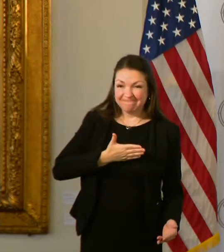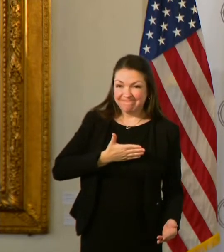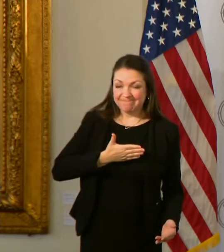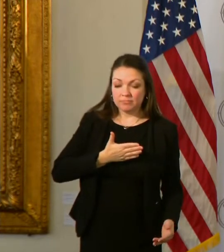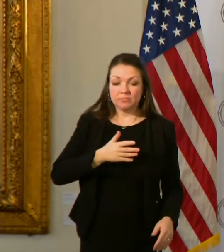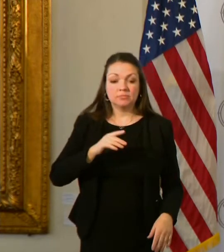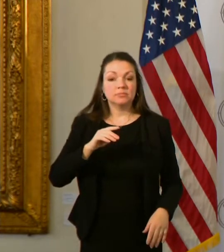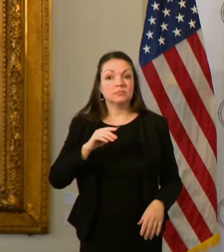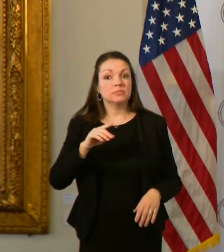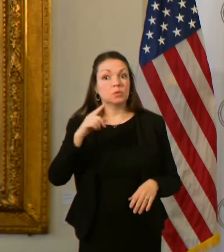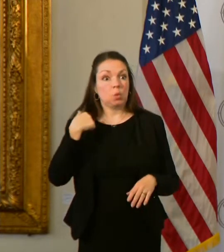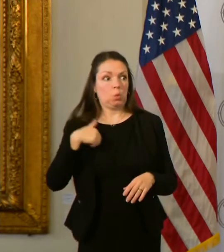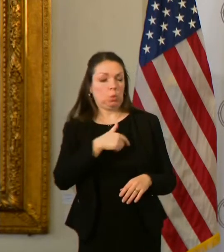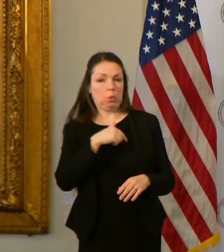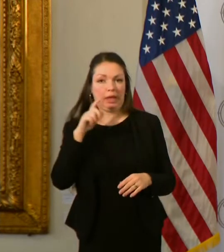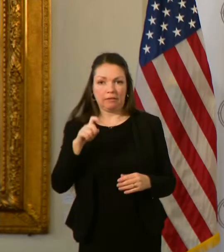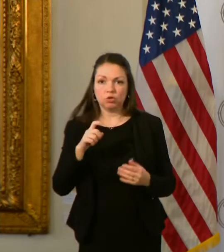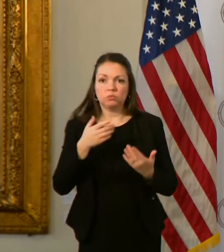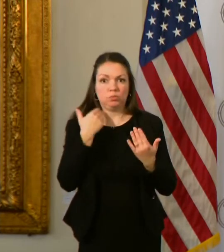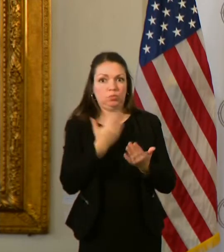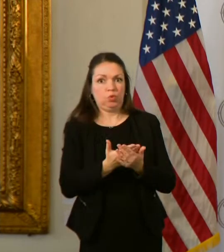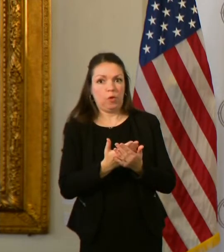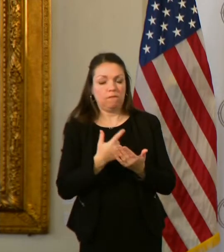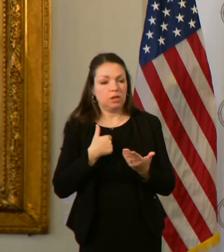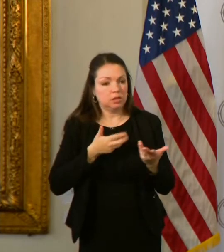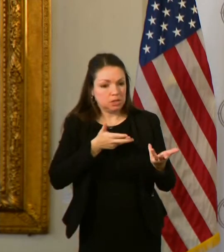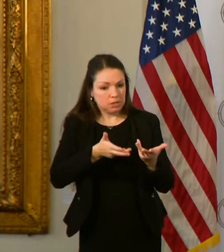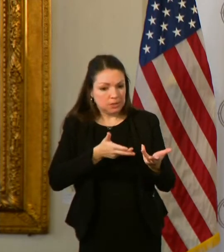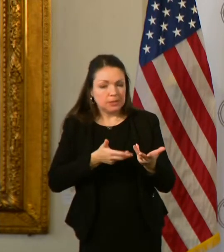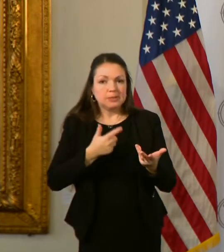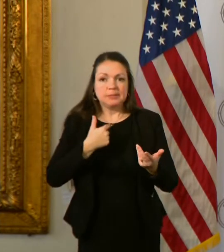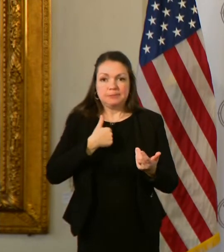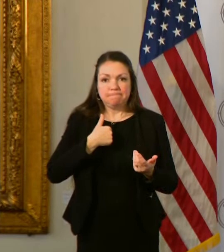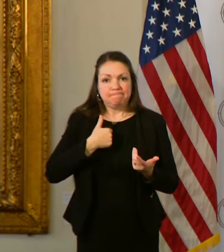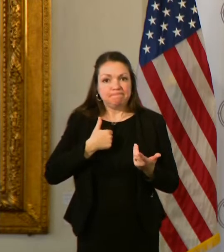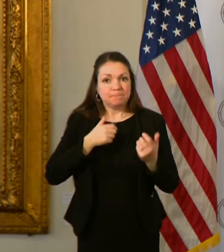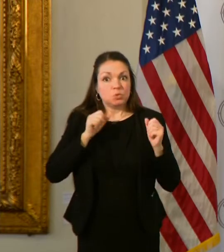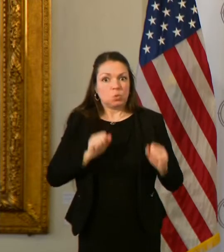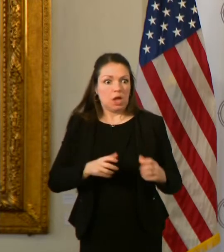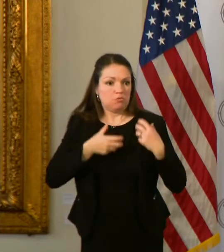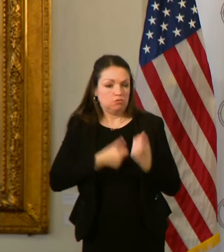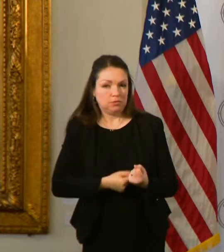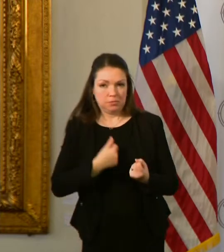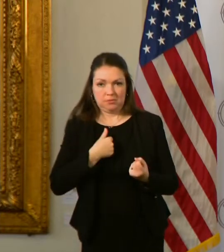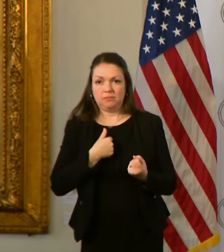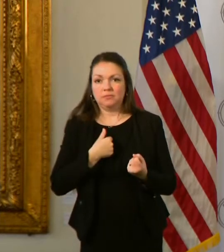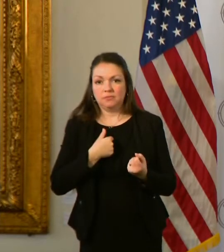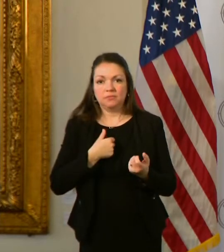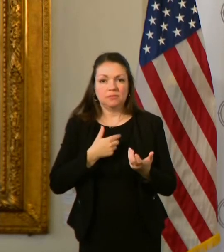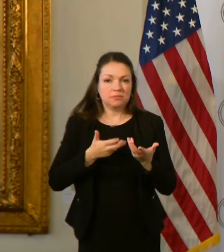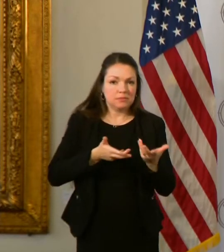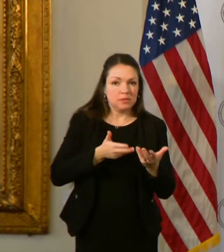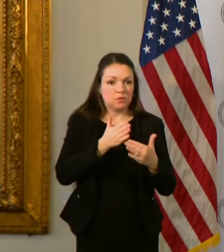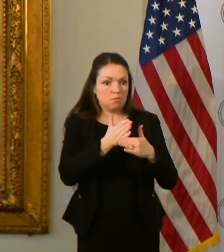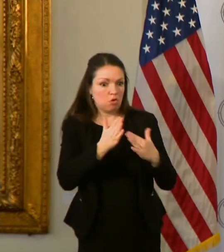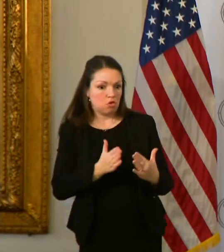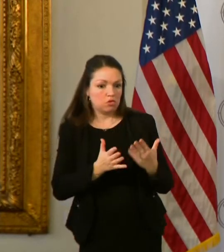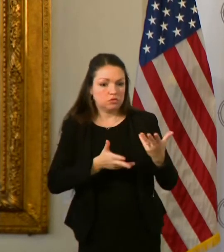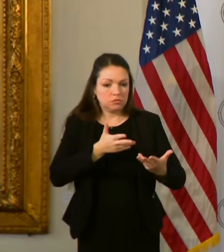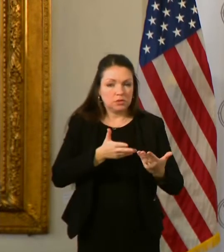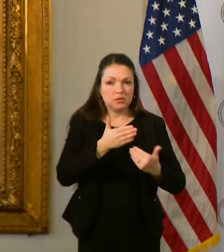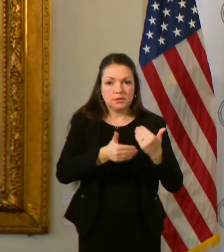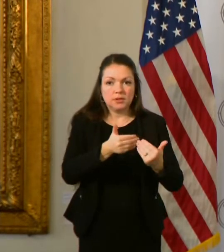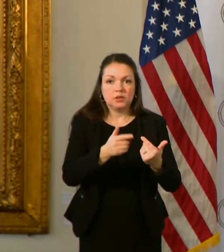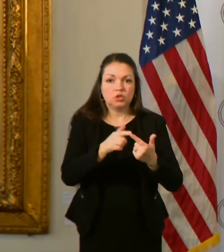prove ourselves to be trustworthy partners in this endeavor, such that when we get it wrong,